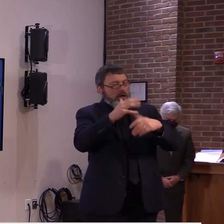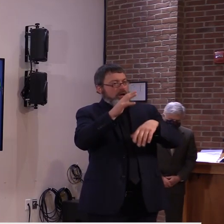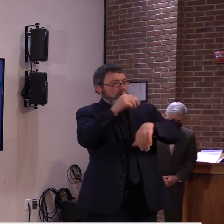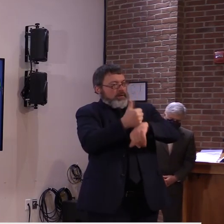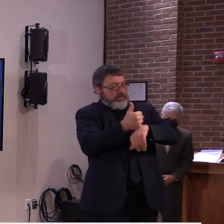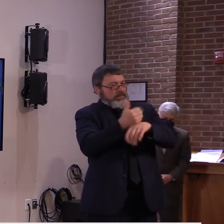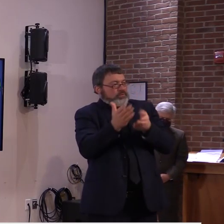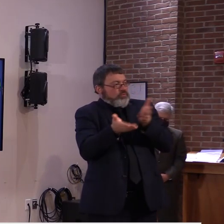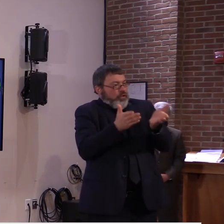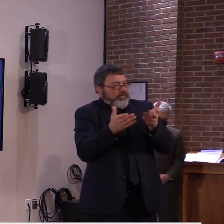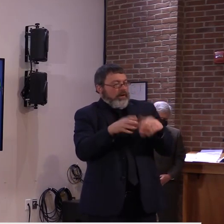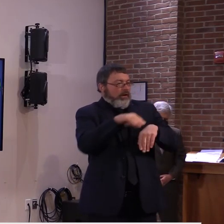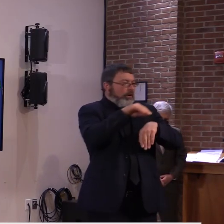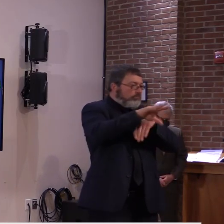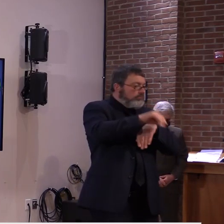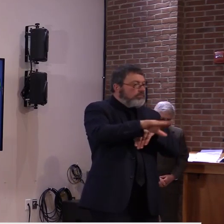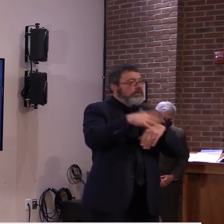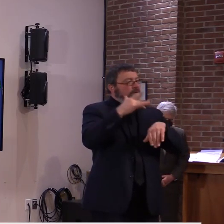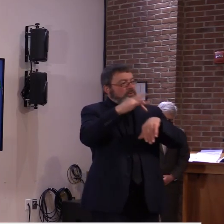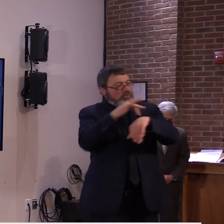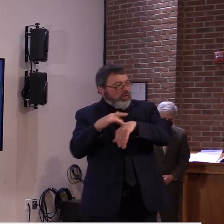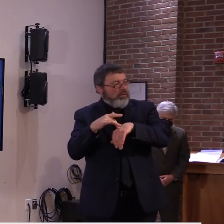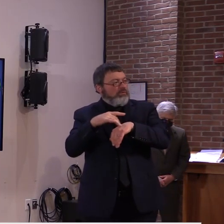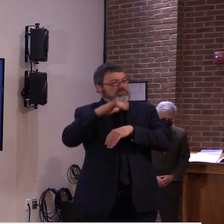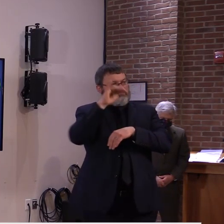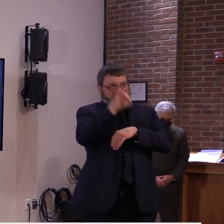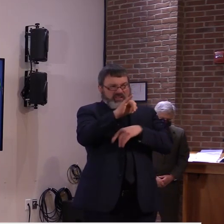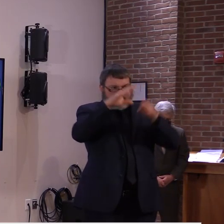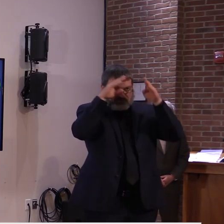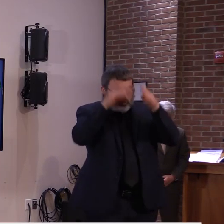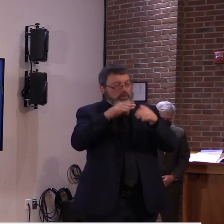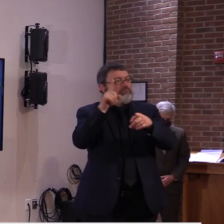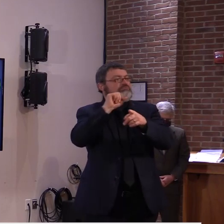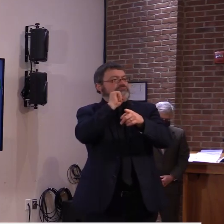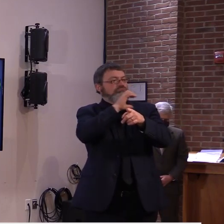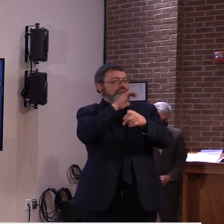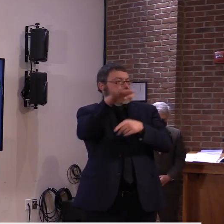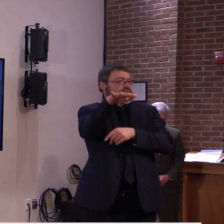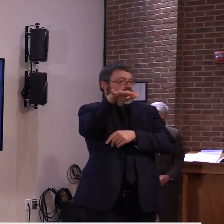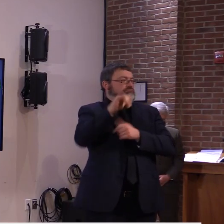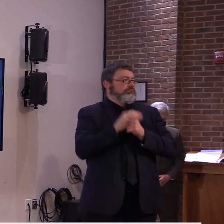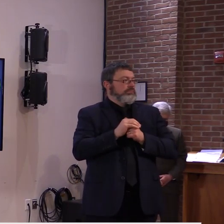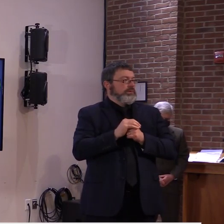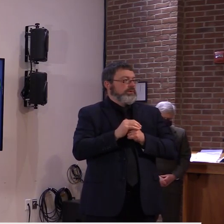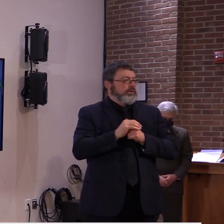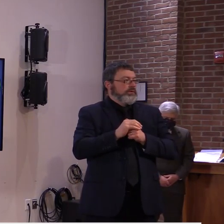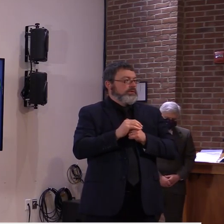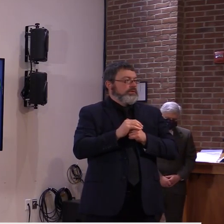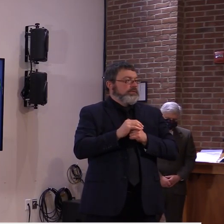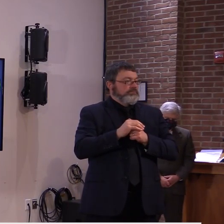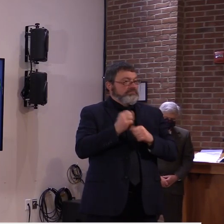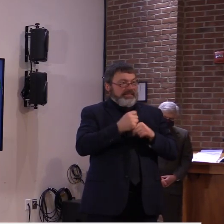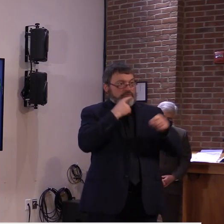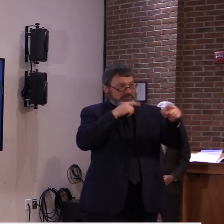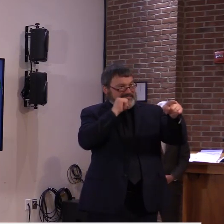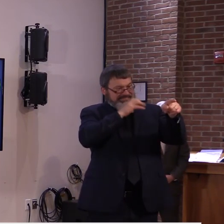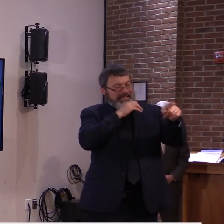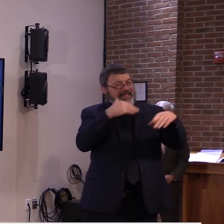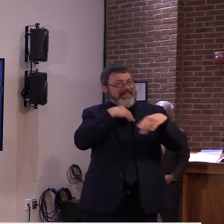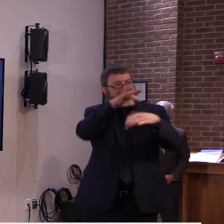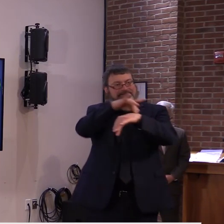actually expand our elder care clinician program across the state in partnership with the Department of Aging and Independent Living. So we